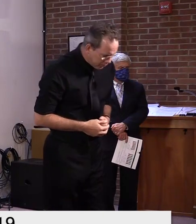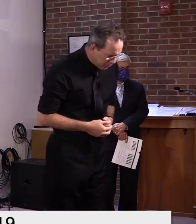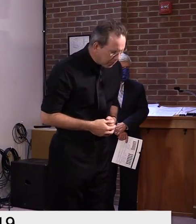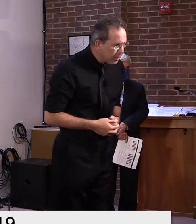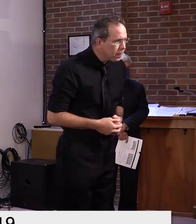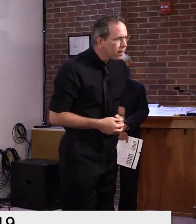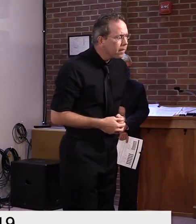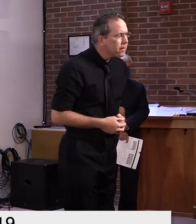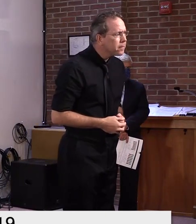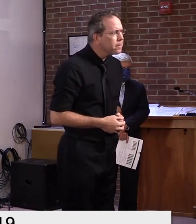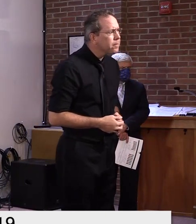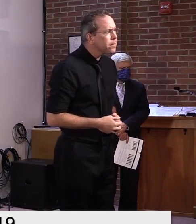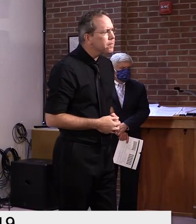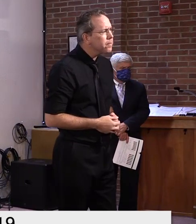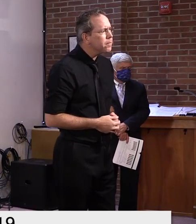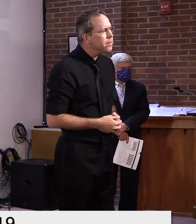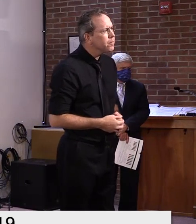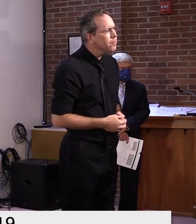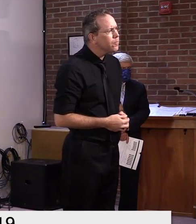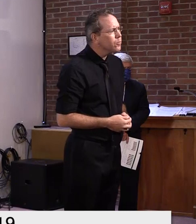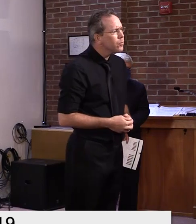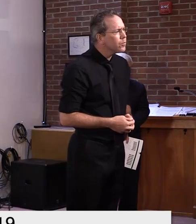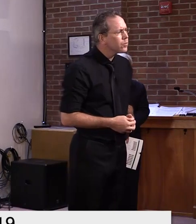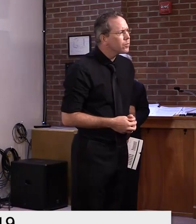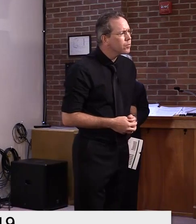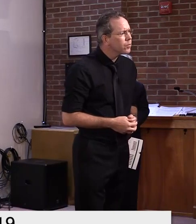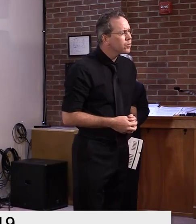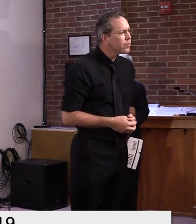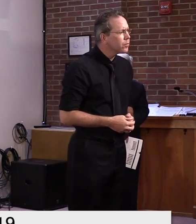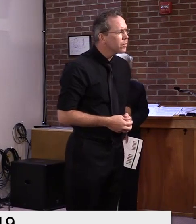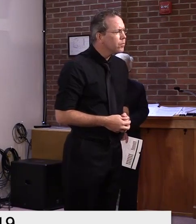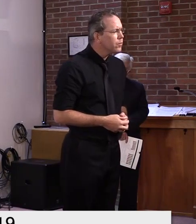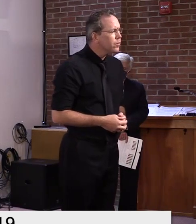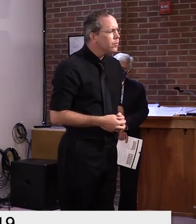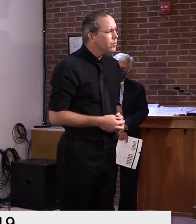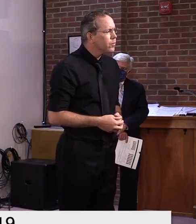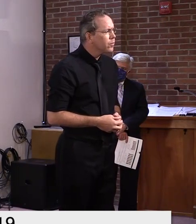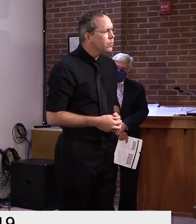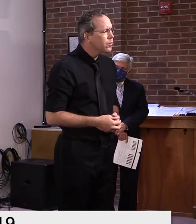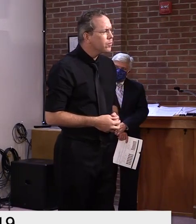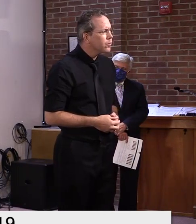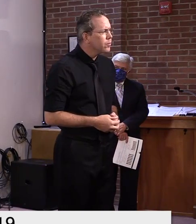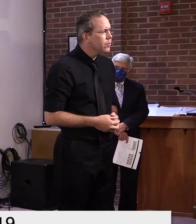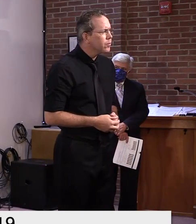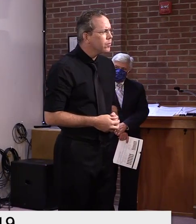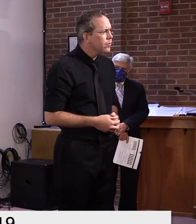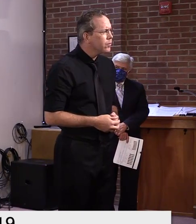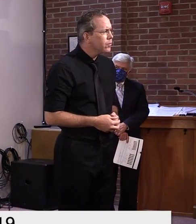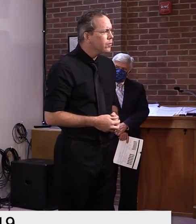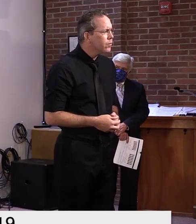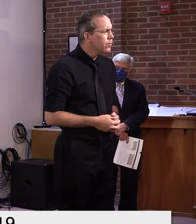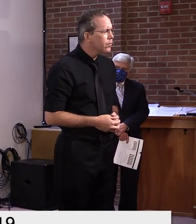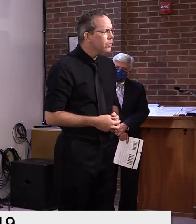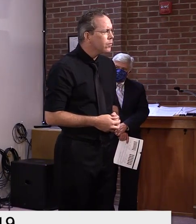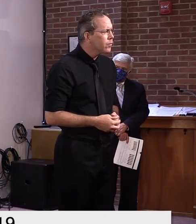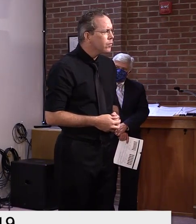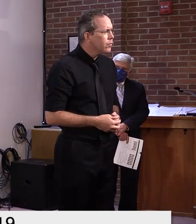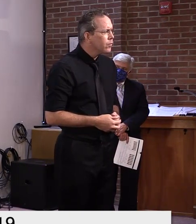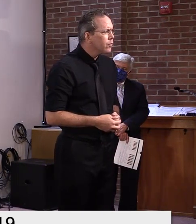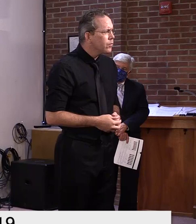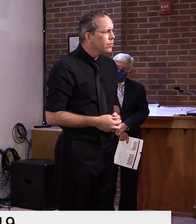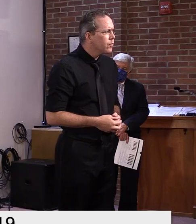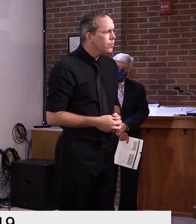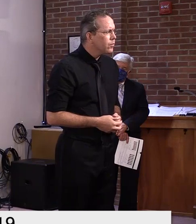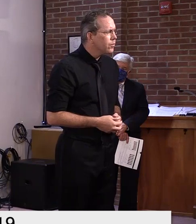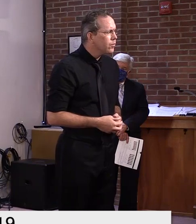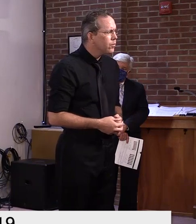will change the way that we conceptualize and approach public health for the long term? Well, I think